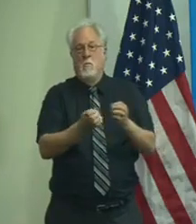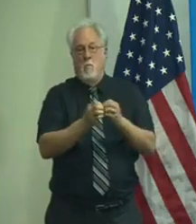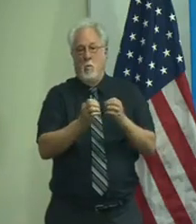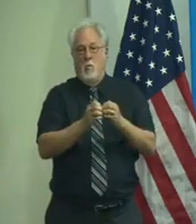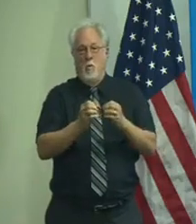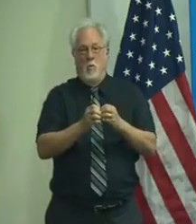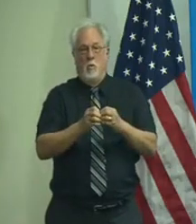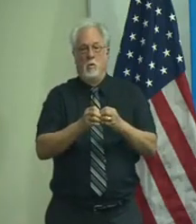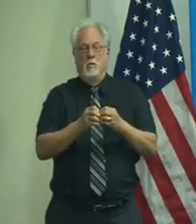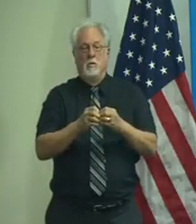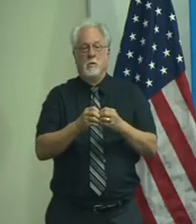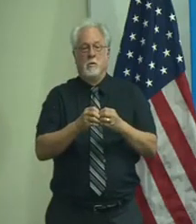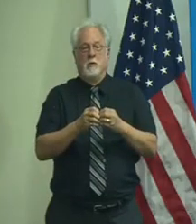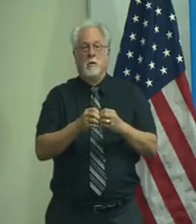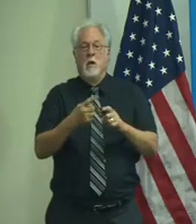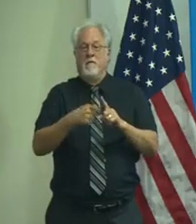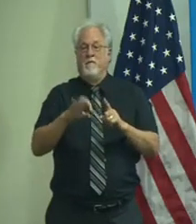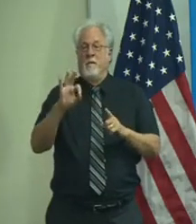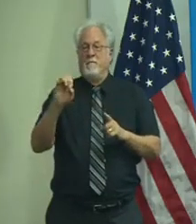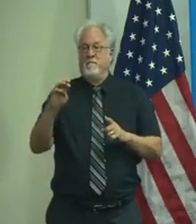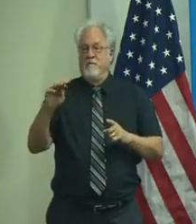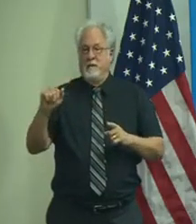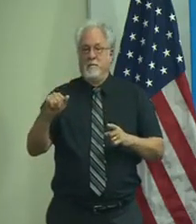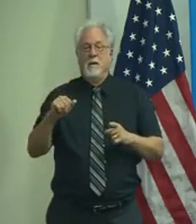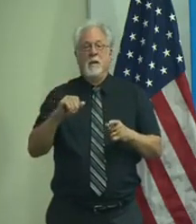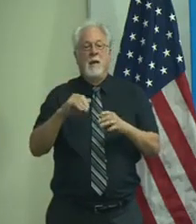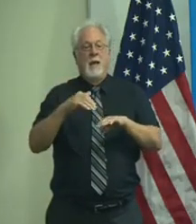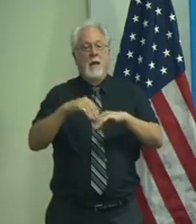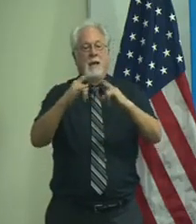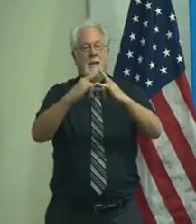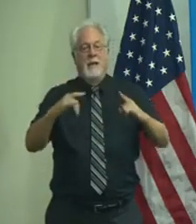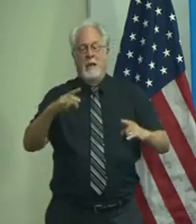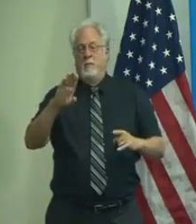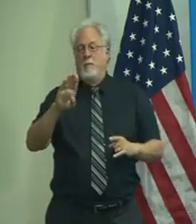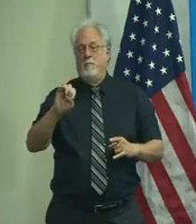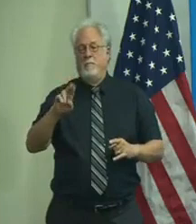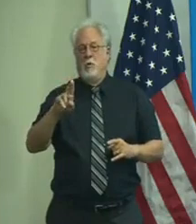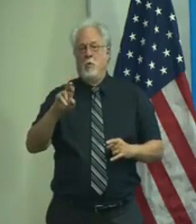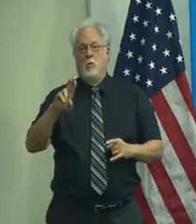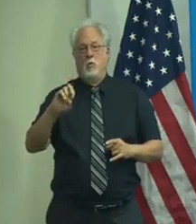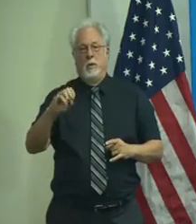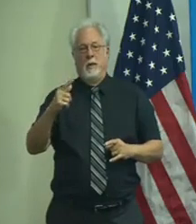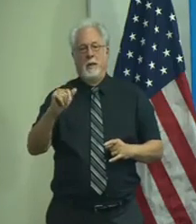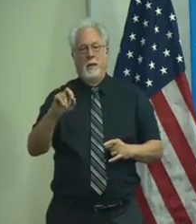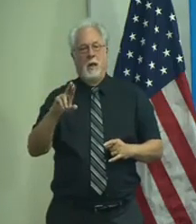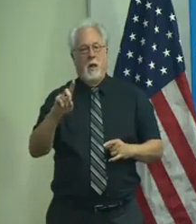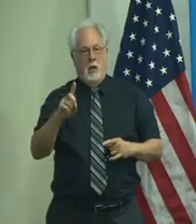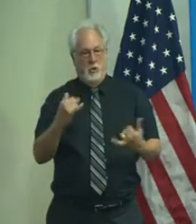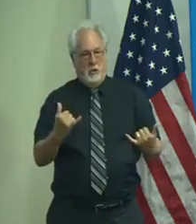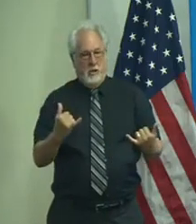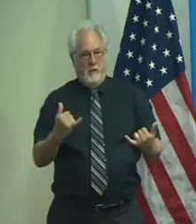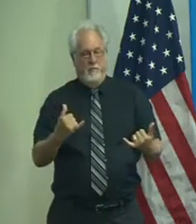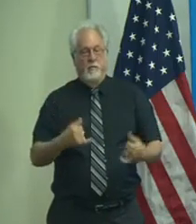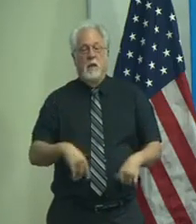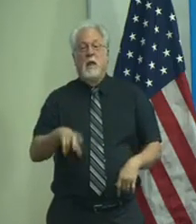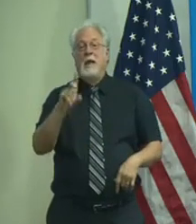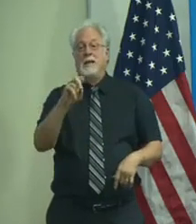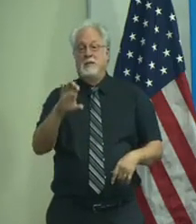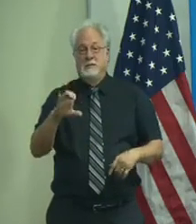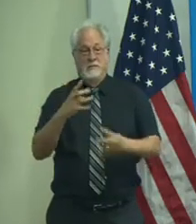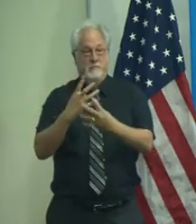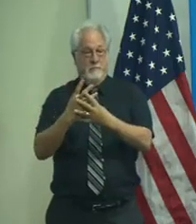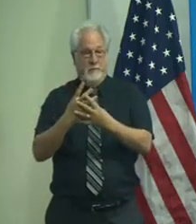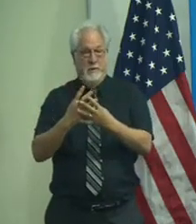such commodities from FEMA at Camp Beauregard today. The Department of Corrections has